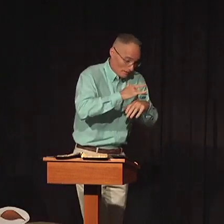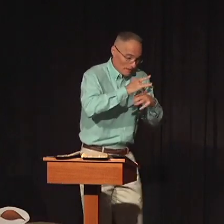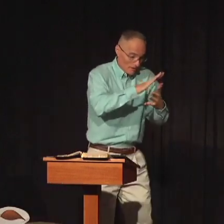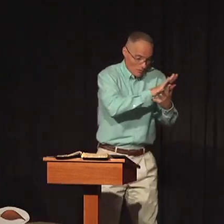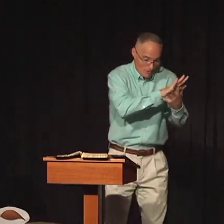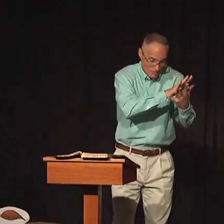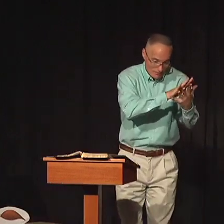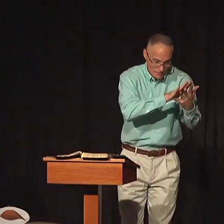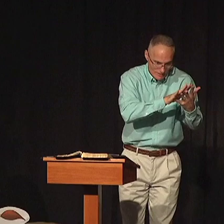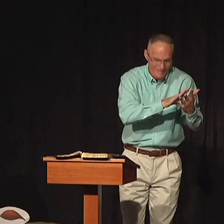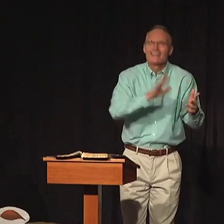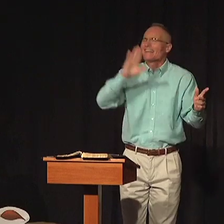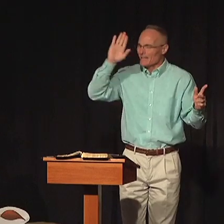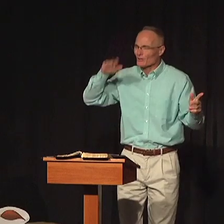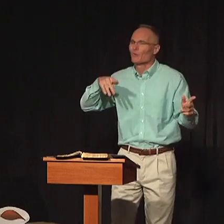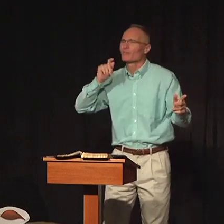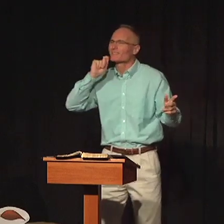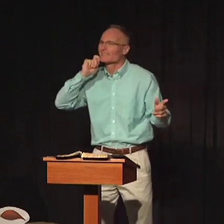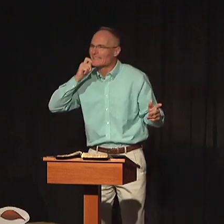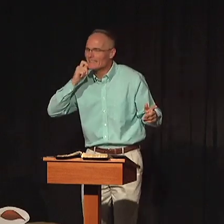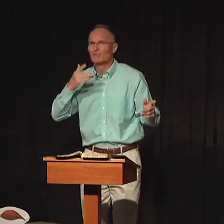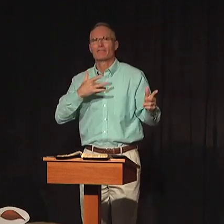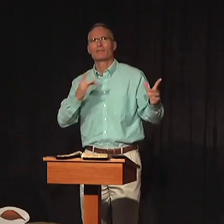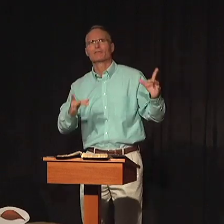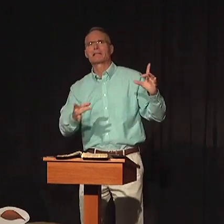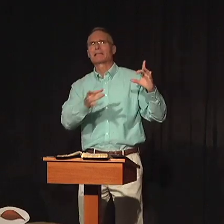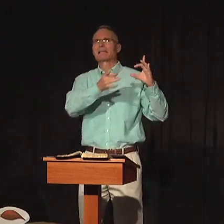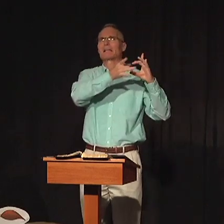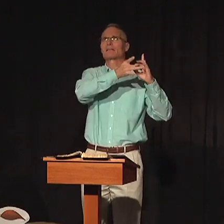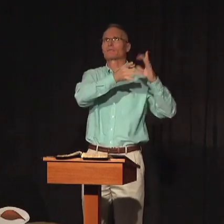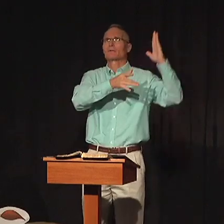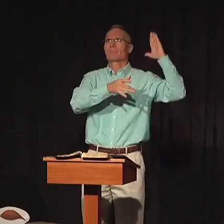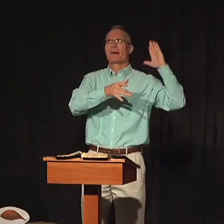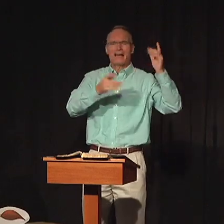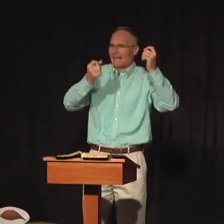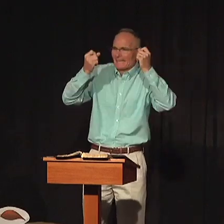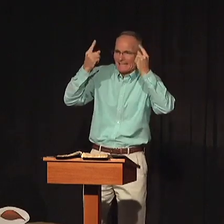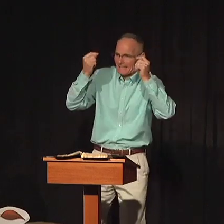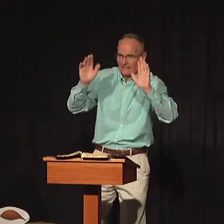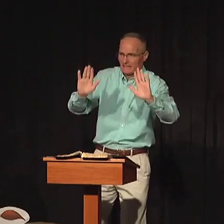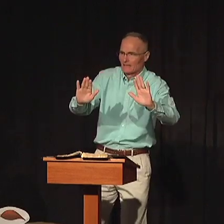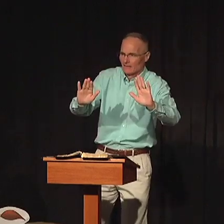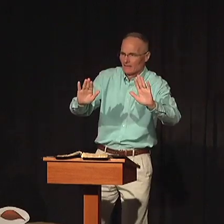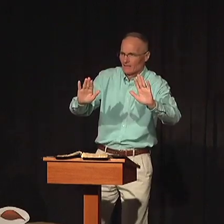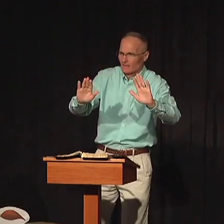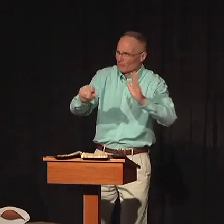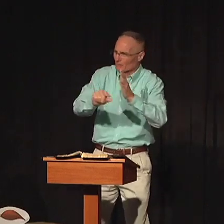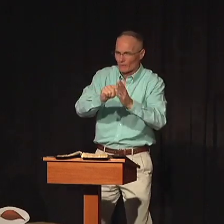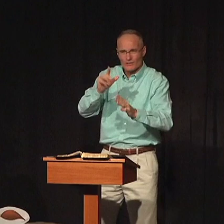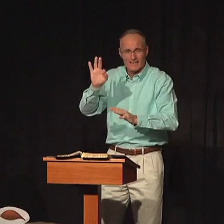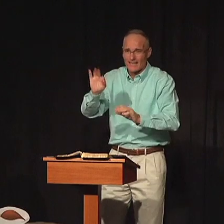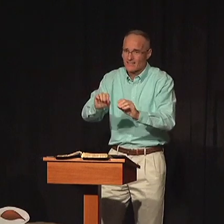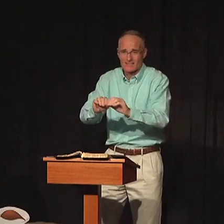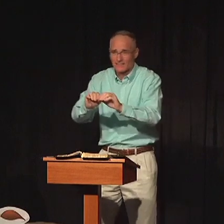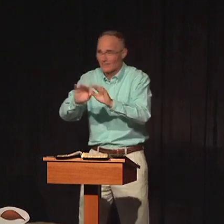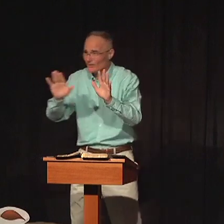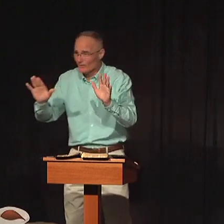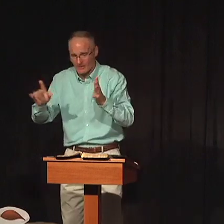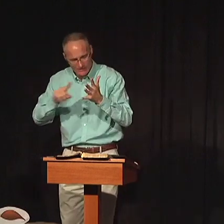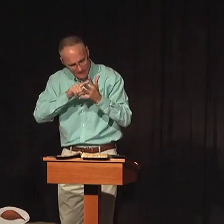So to dwell on all those different labels, and I know it is neat, you feel those connections with the past, and I totally get that. But verse 9